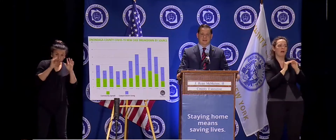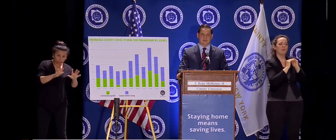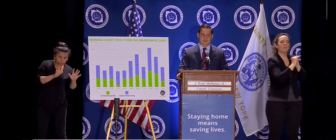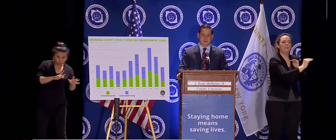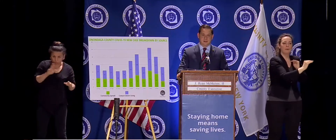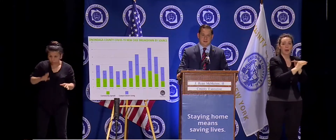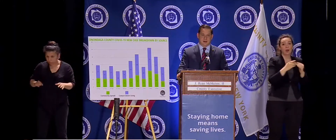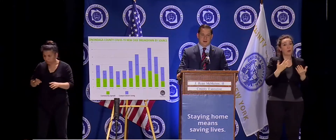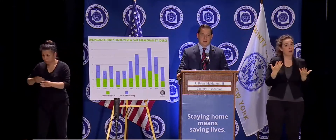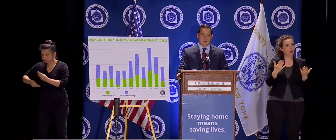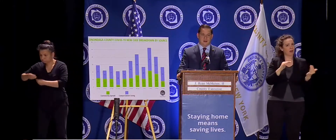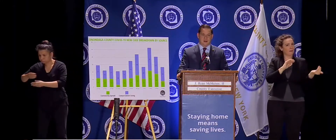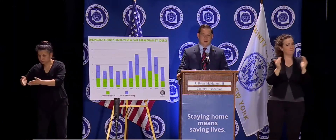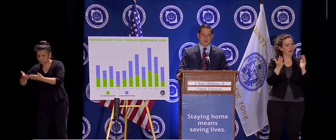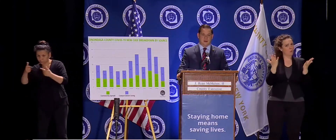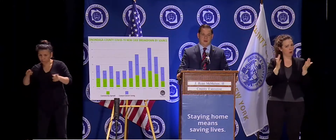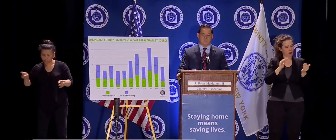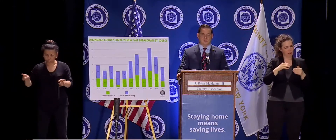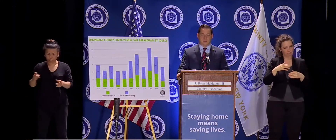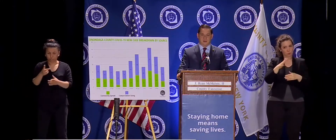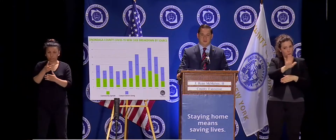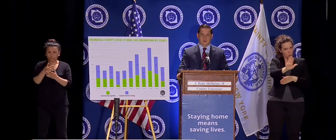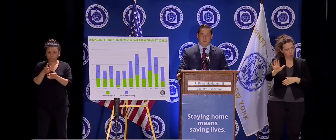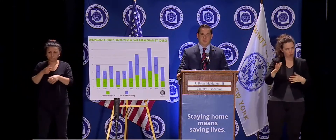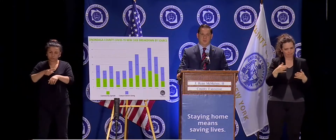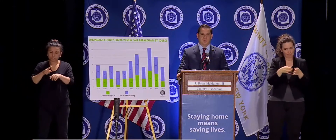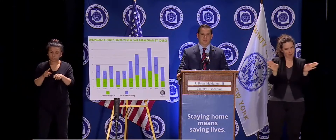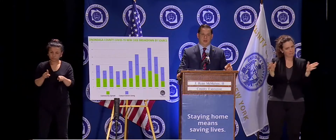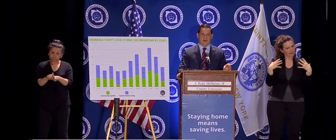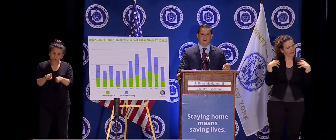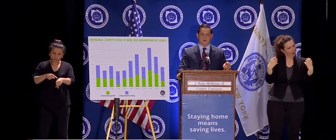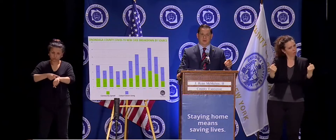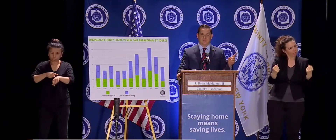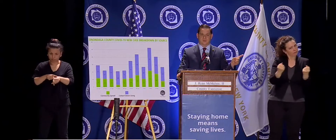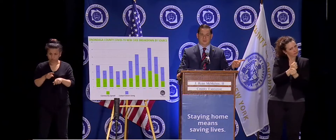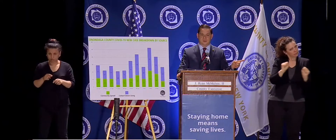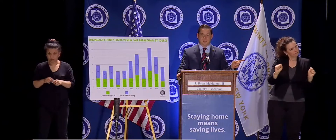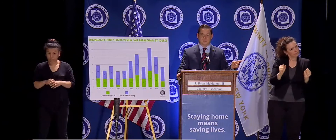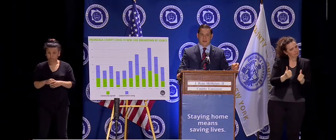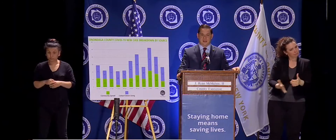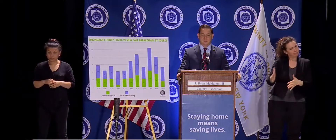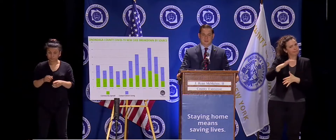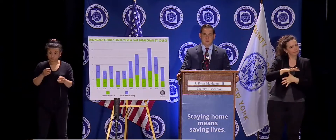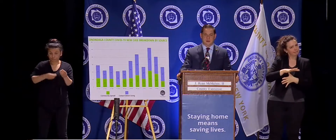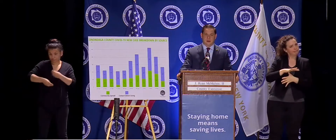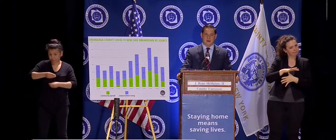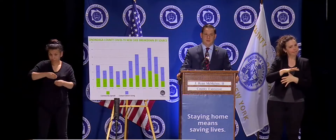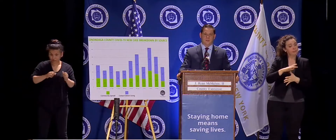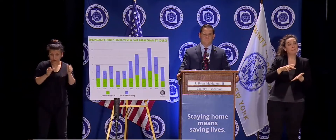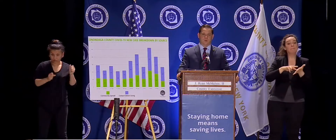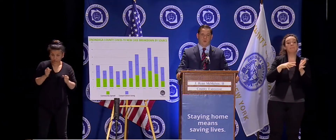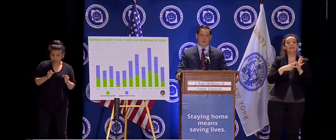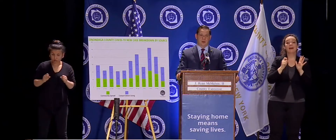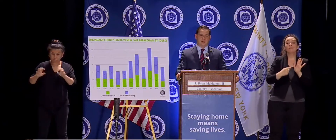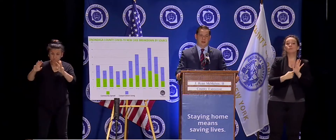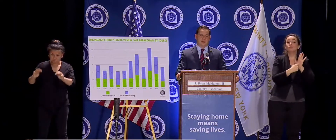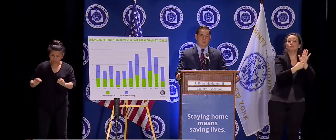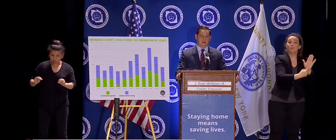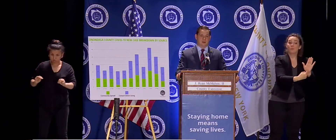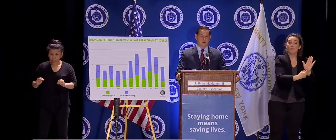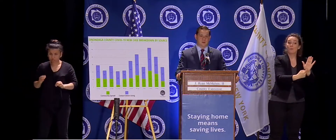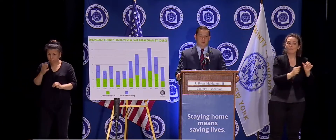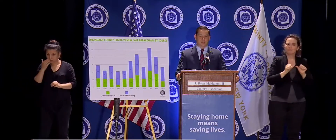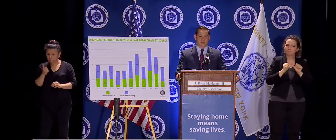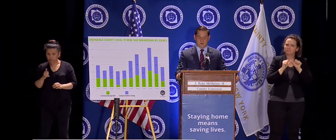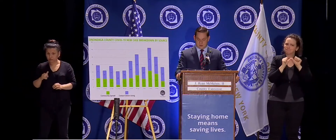make sense. And auto sales is our #1 driver of sales tax for Onondaga